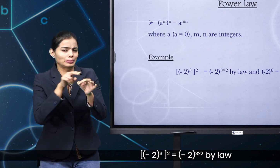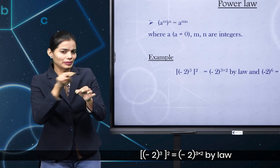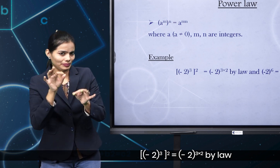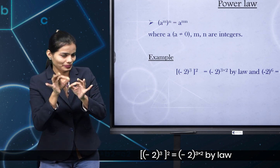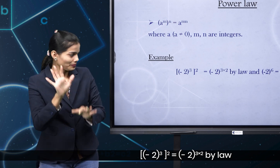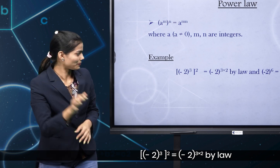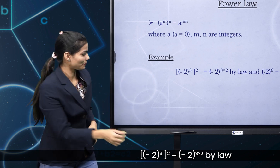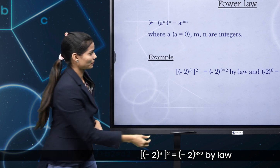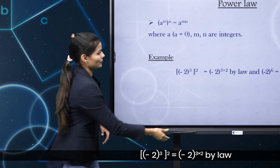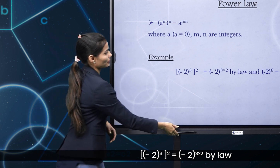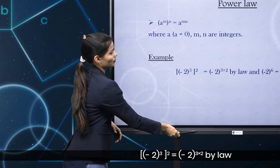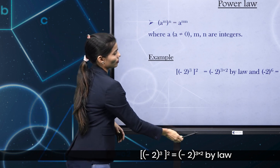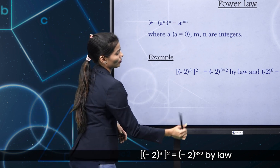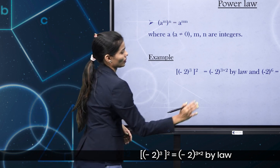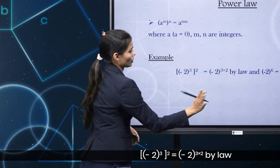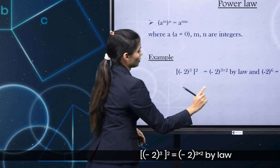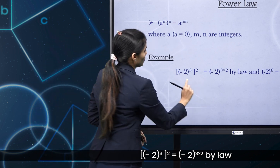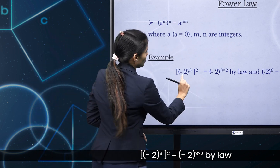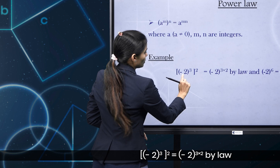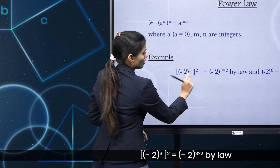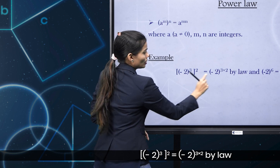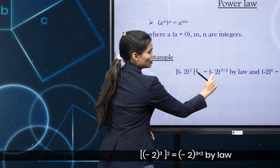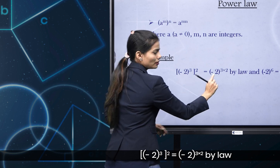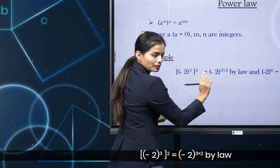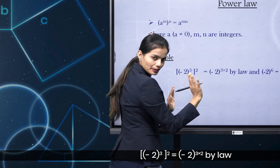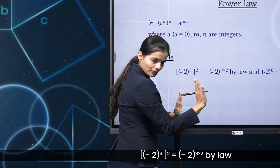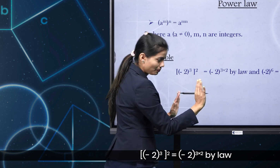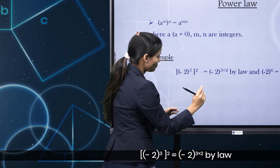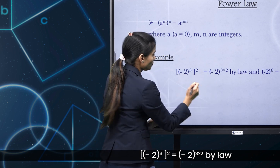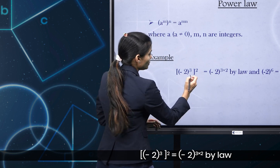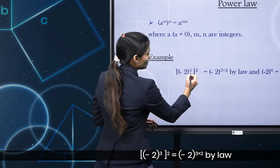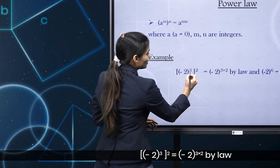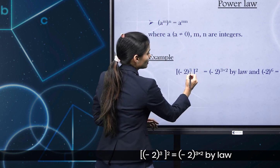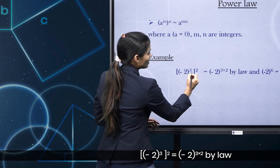power 3 into 2 by law.